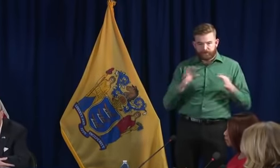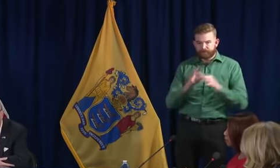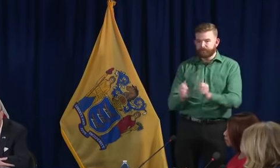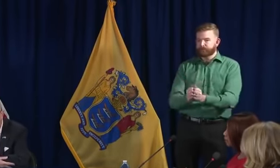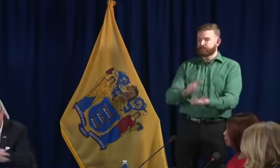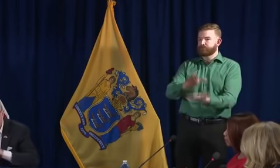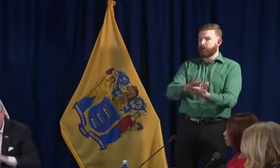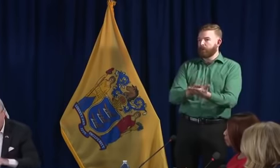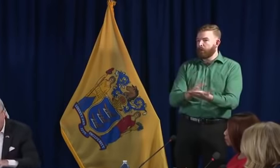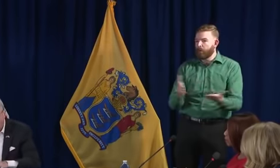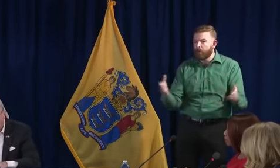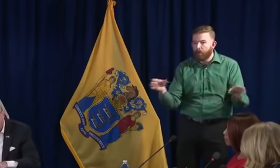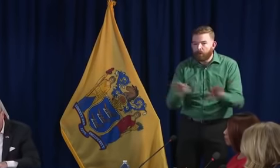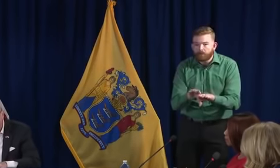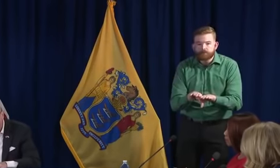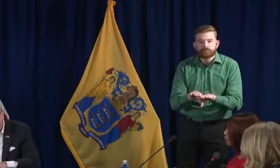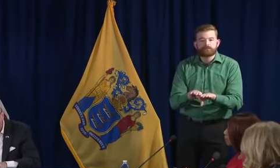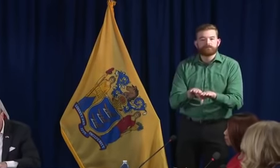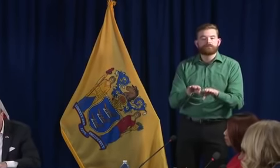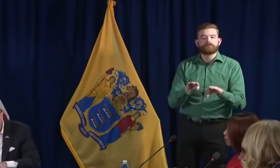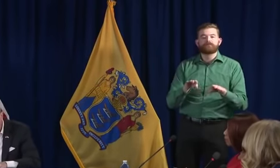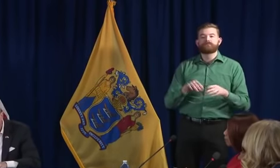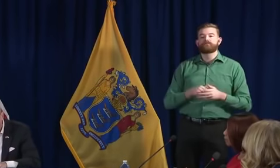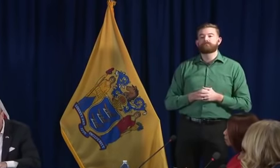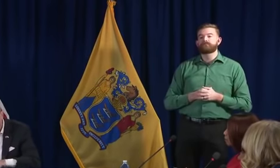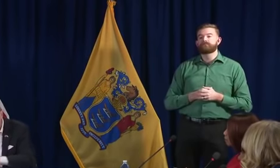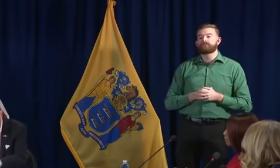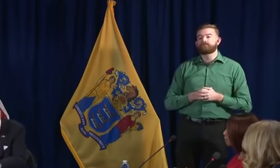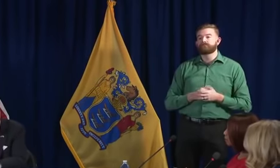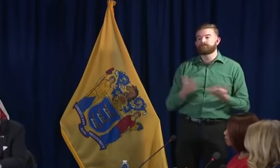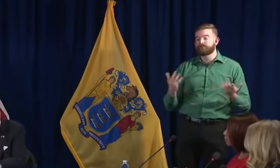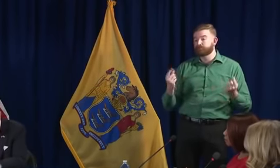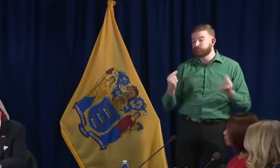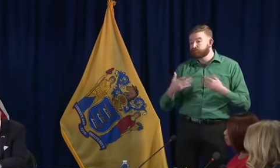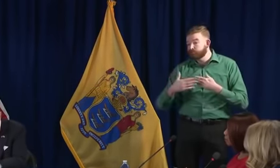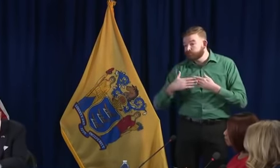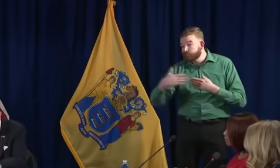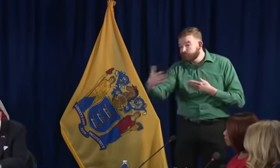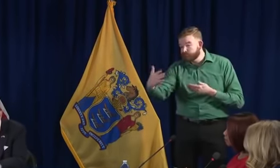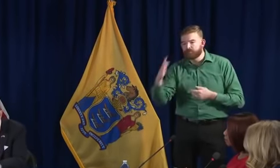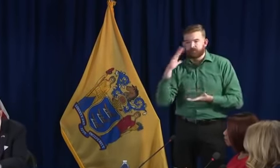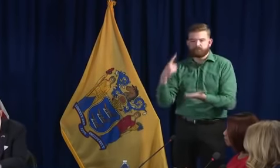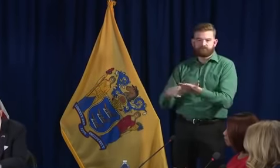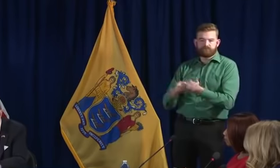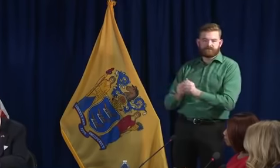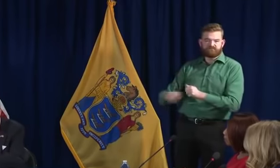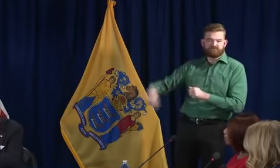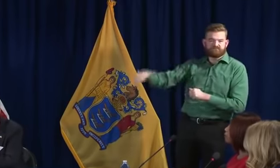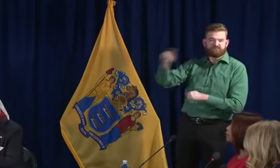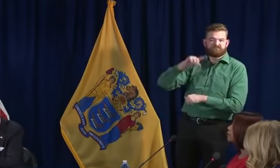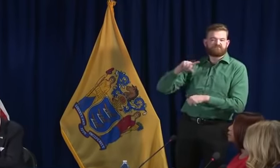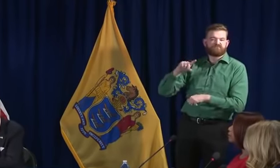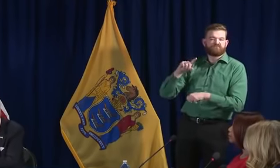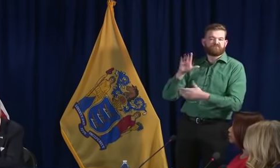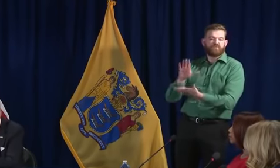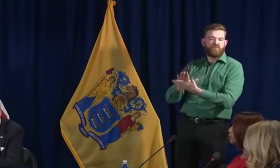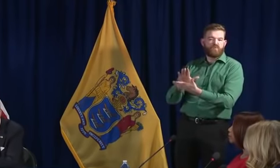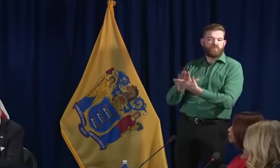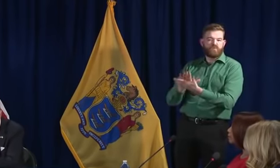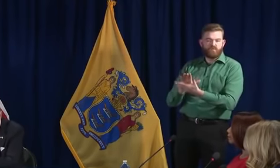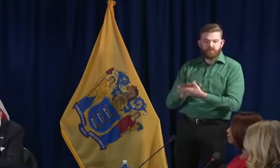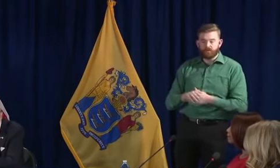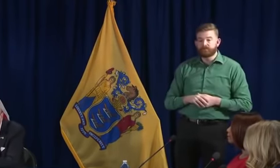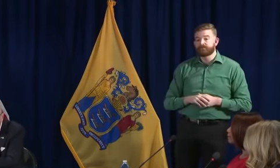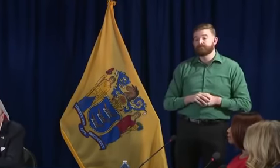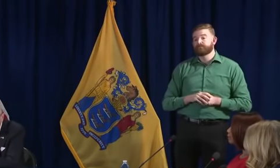and where we see the road headed. So lots going on. I want to reiterate that and you all know this, but I want to repeat it, that